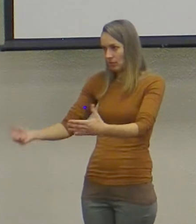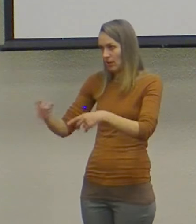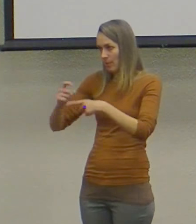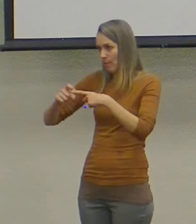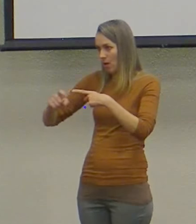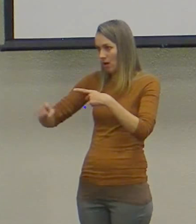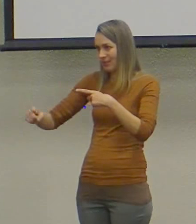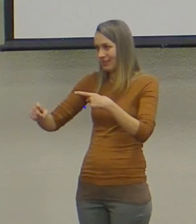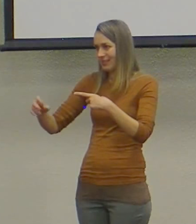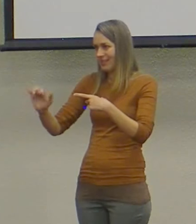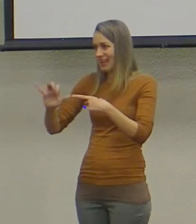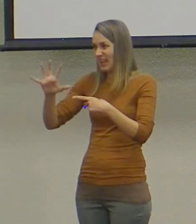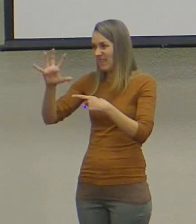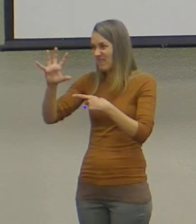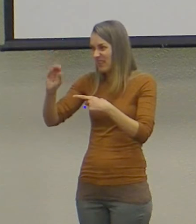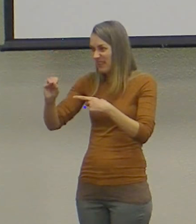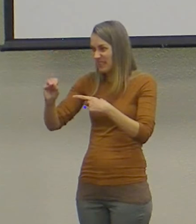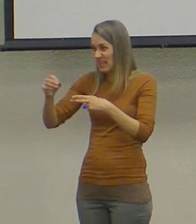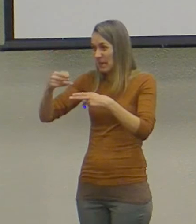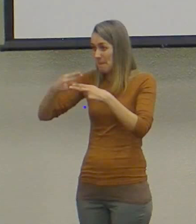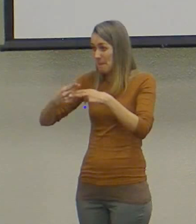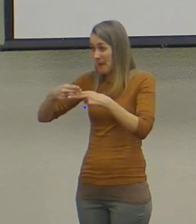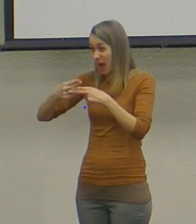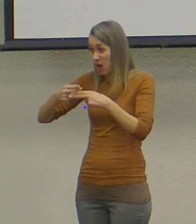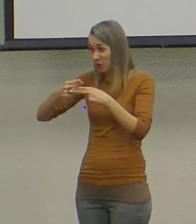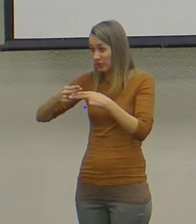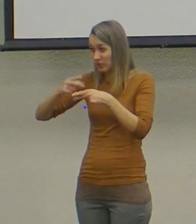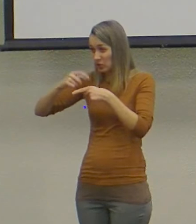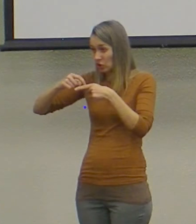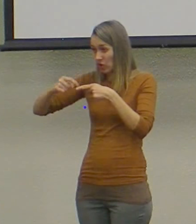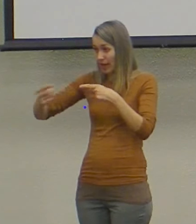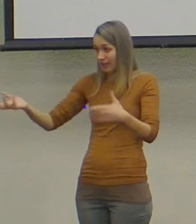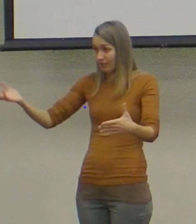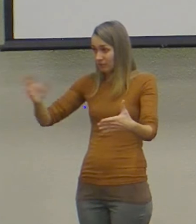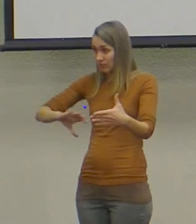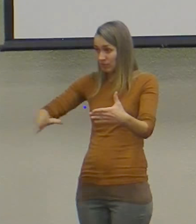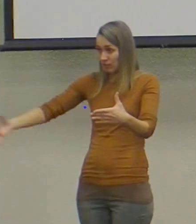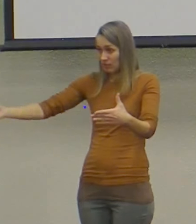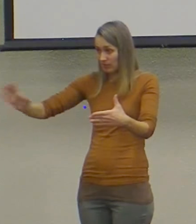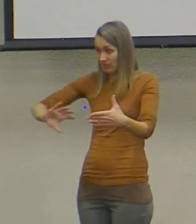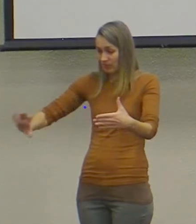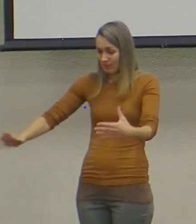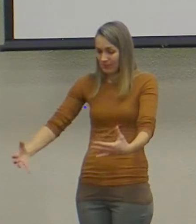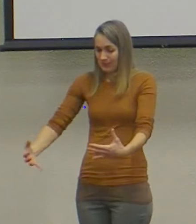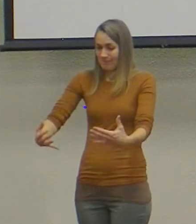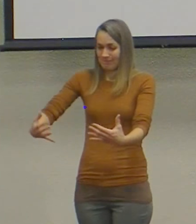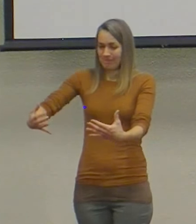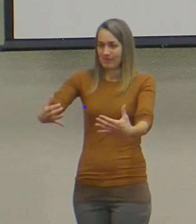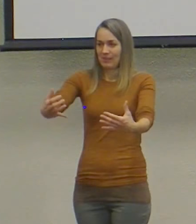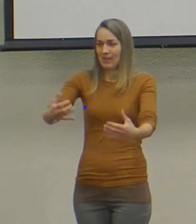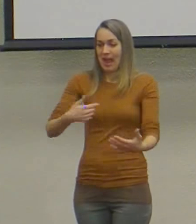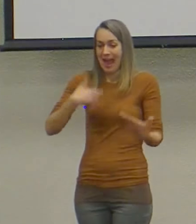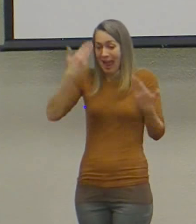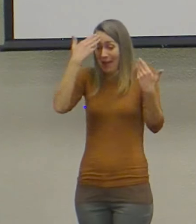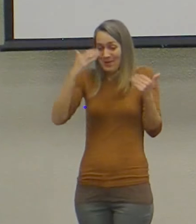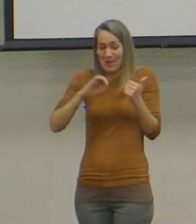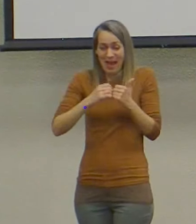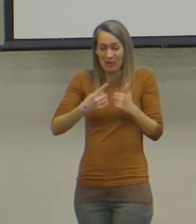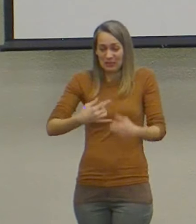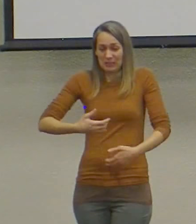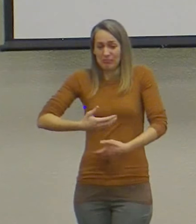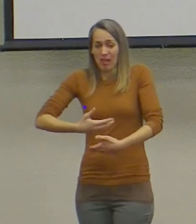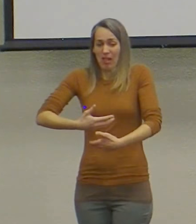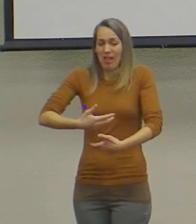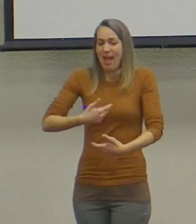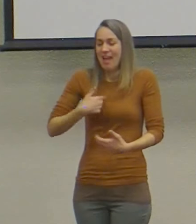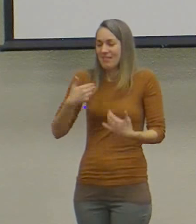about 50 pounds of grain. Now, I don't know how she distributed that, because I've carried chicken feed and it just pretty much wears